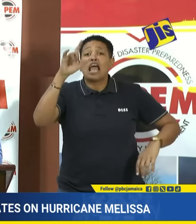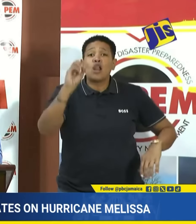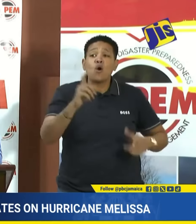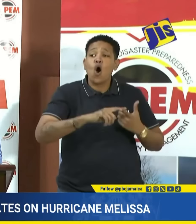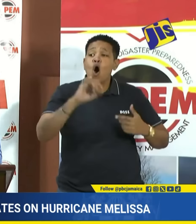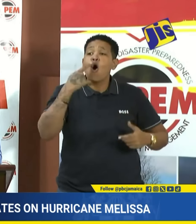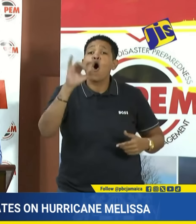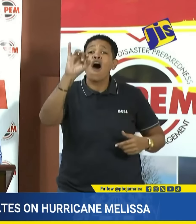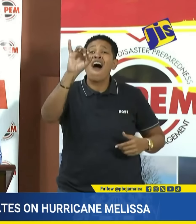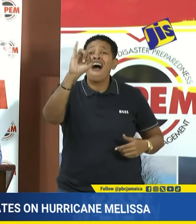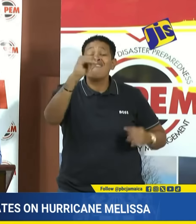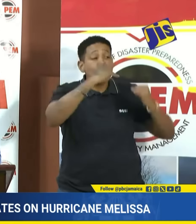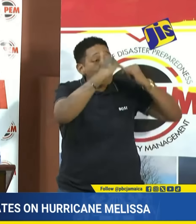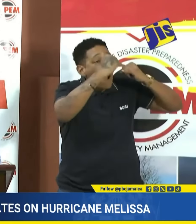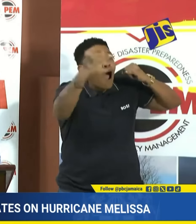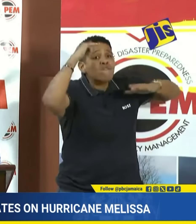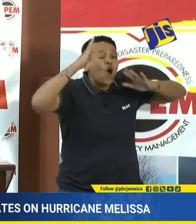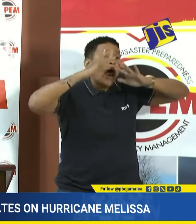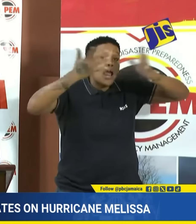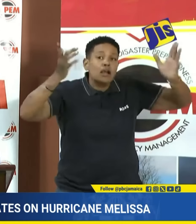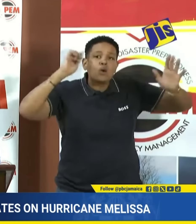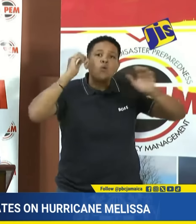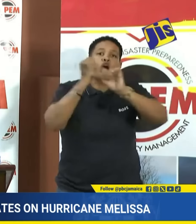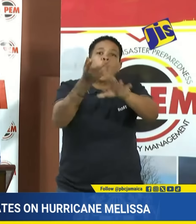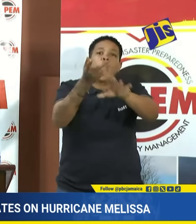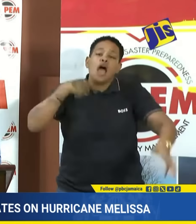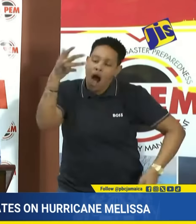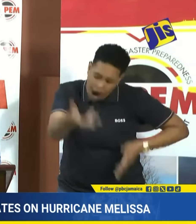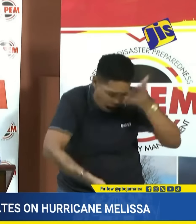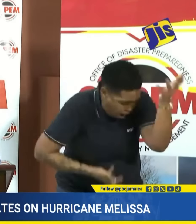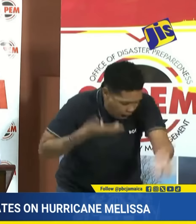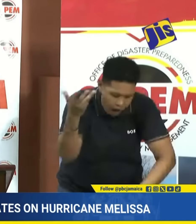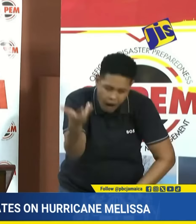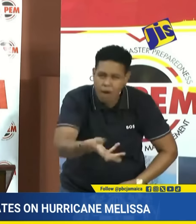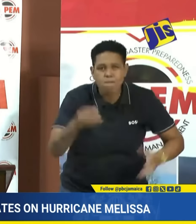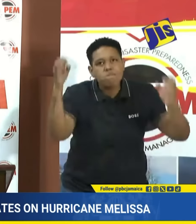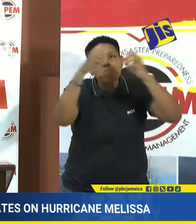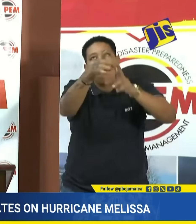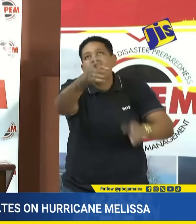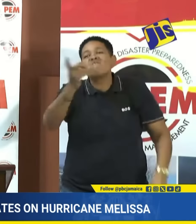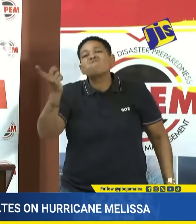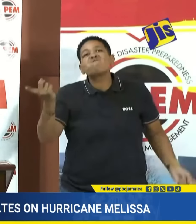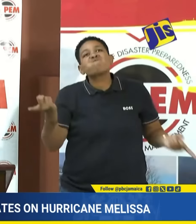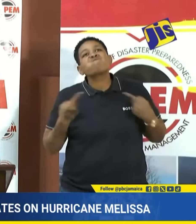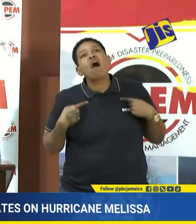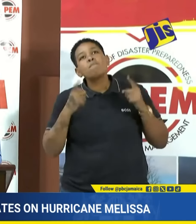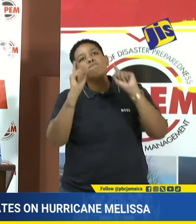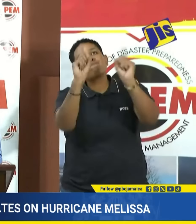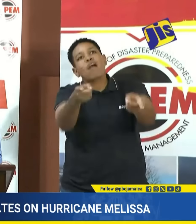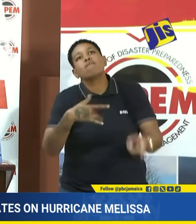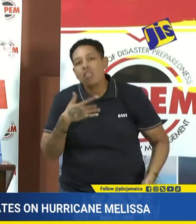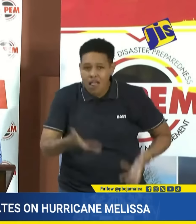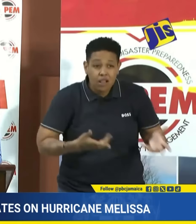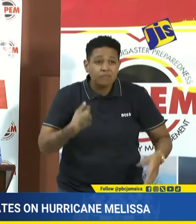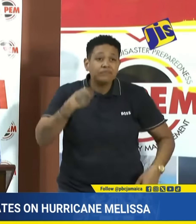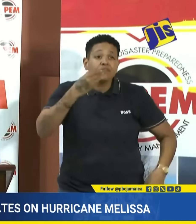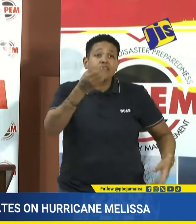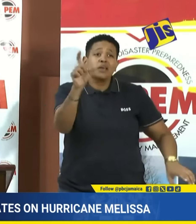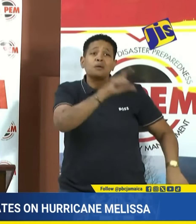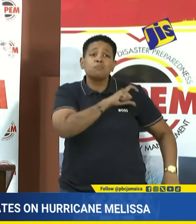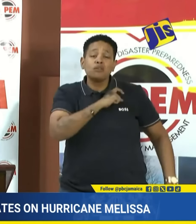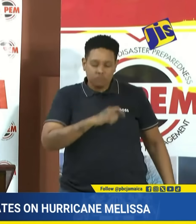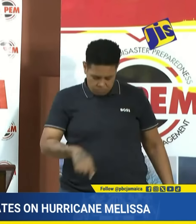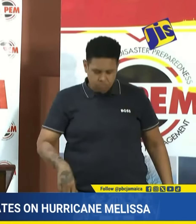or fiber, cable, it is only going to set us back in our recovery efforts. So I see the officer nodding.